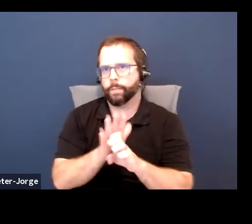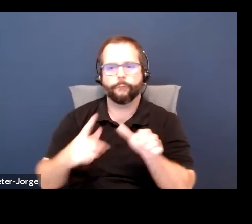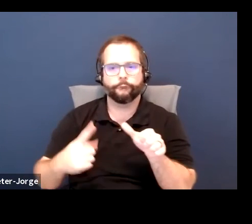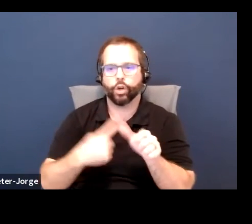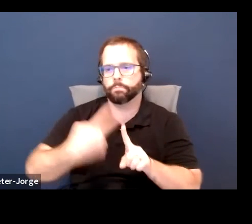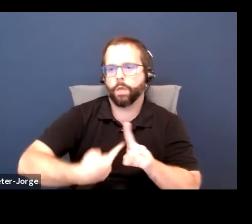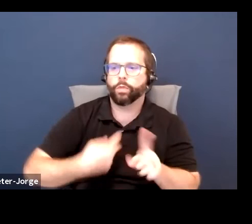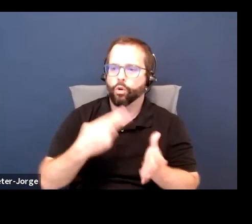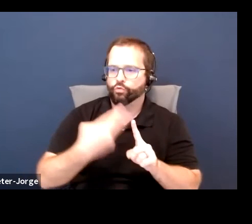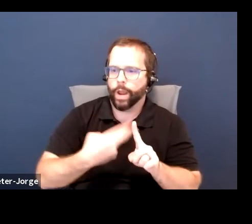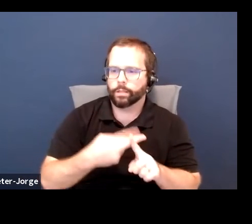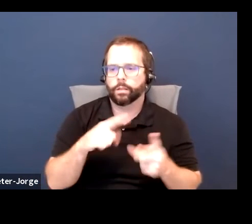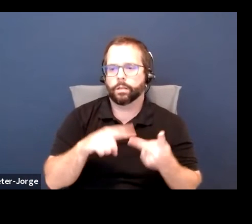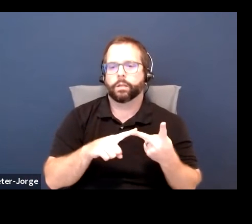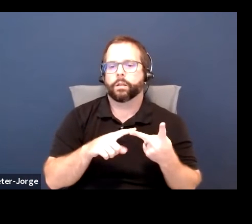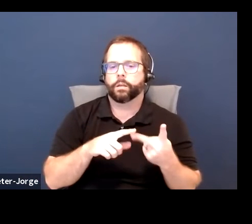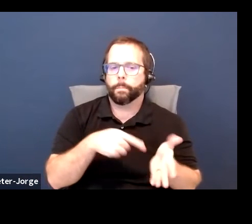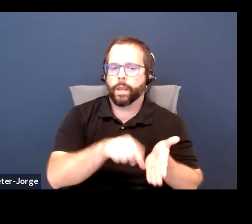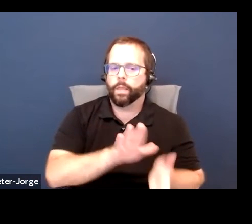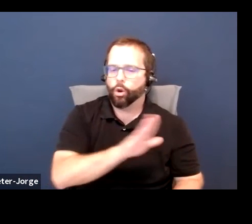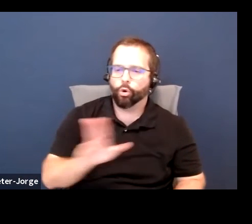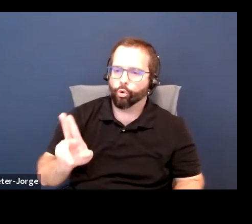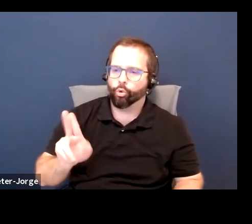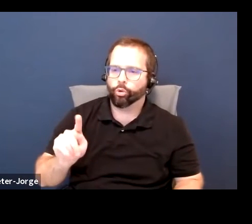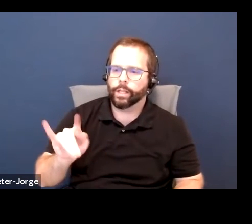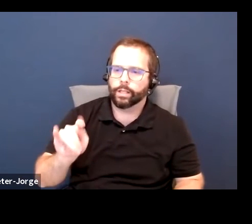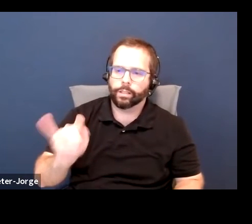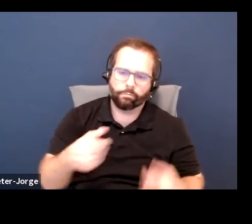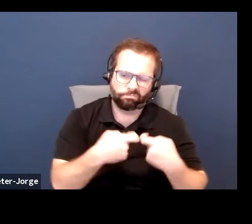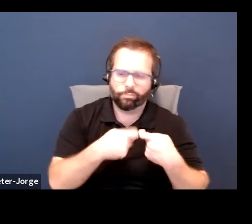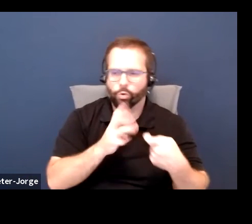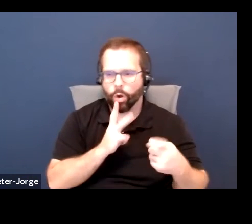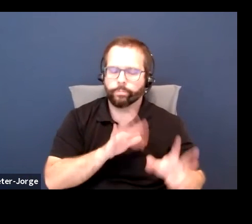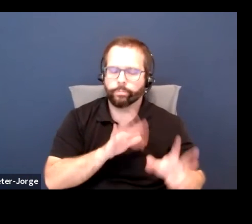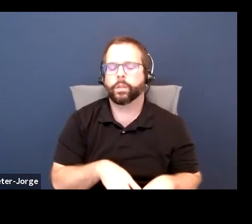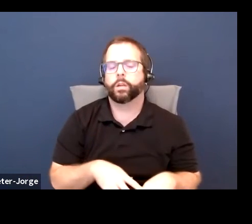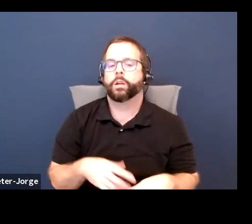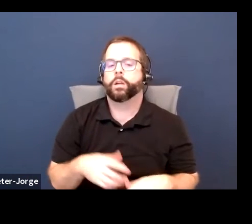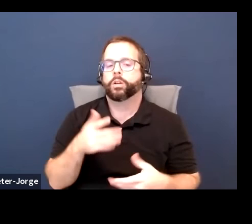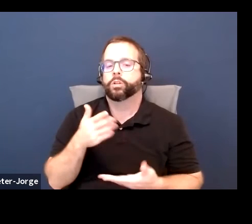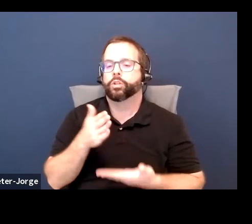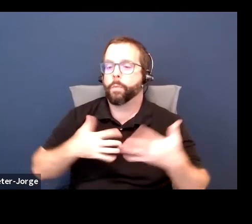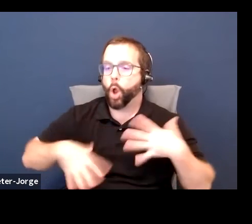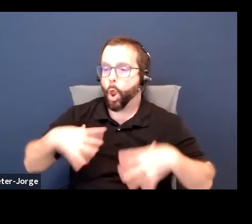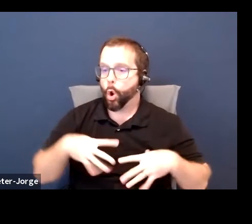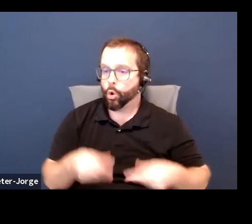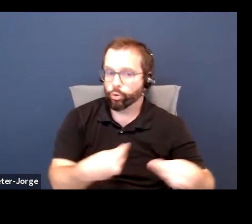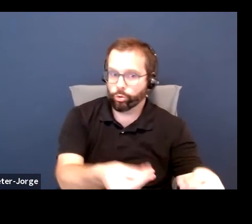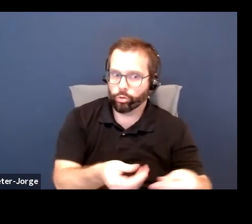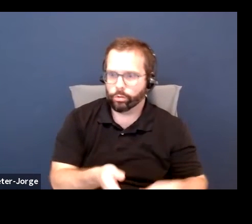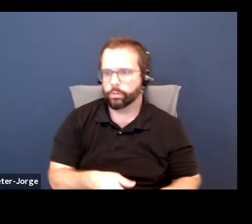little bit of clothing, if they need food, allowances, stuff like that. That is funded